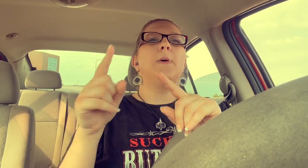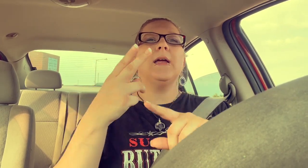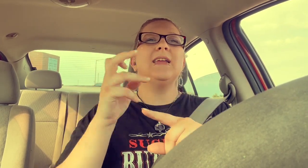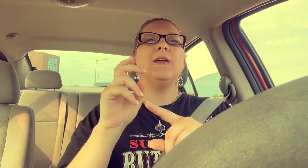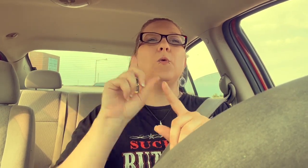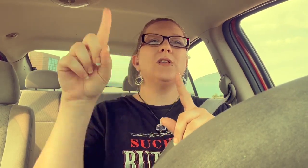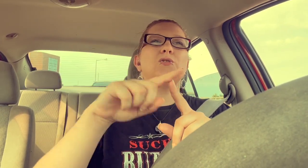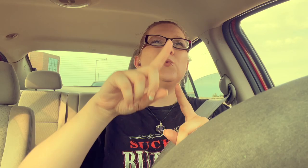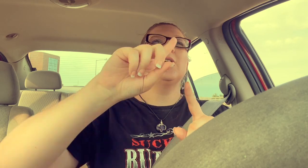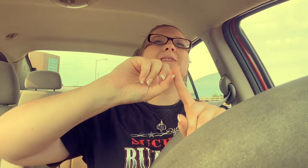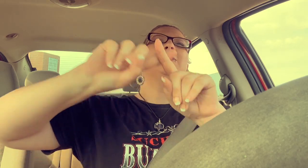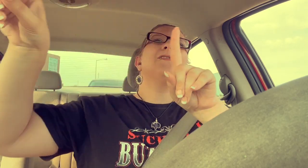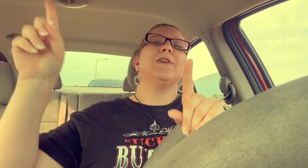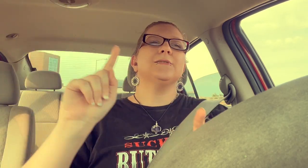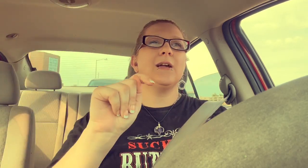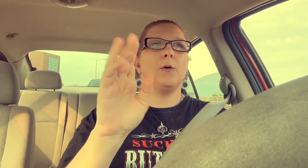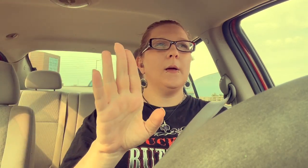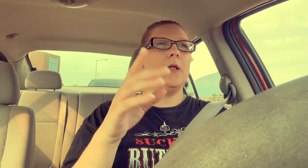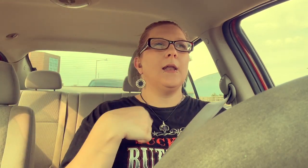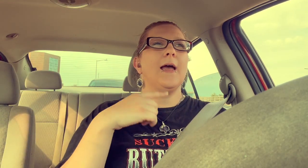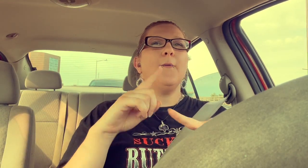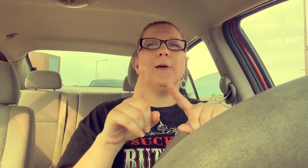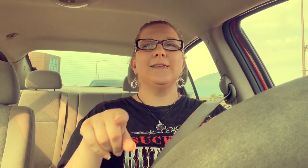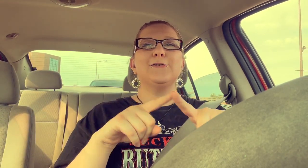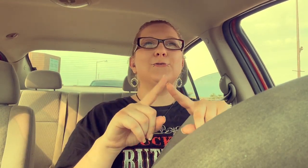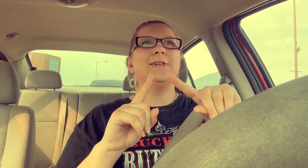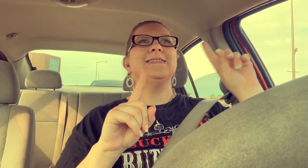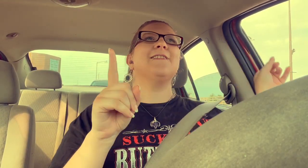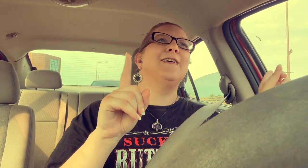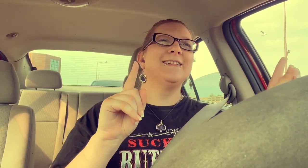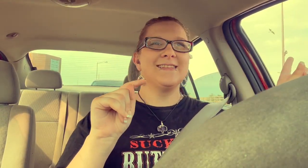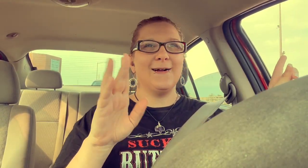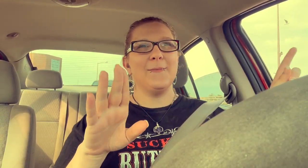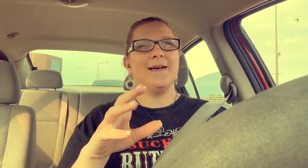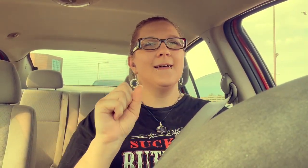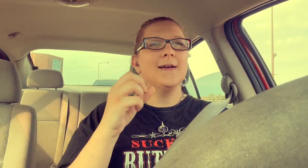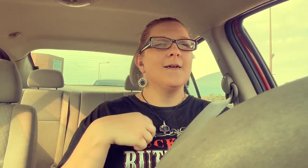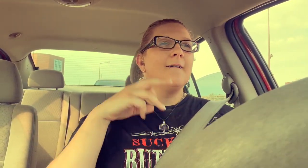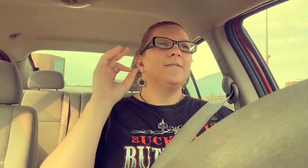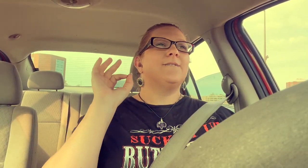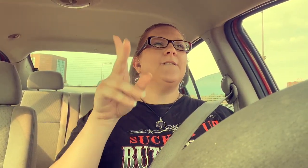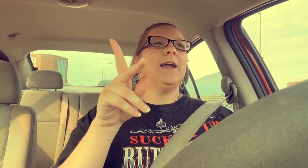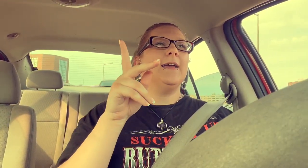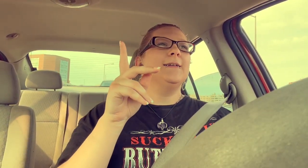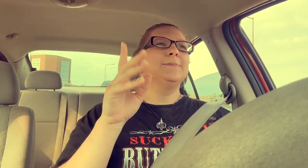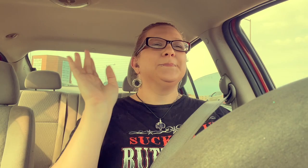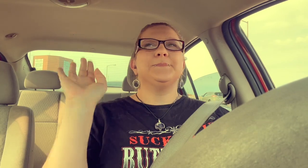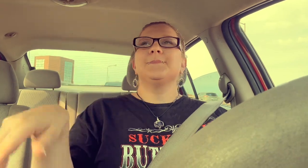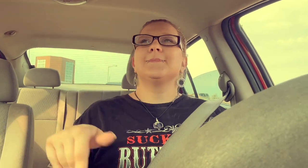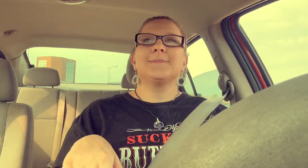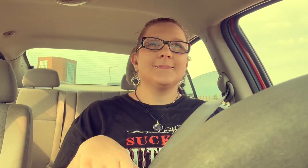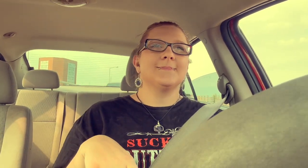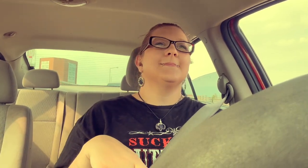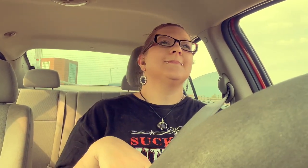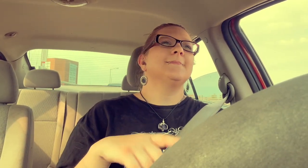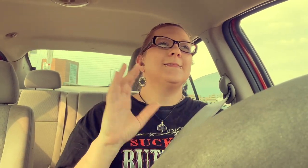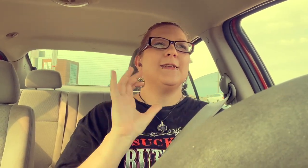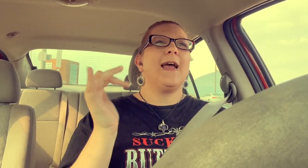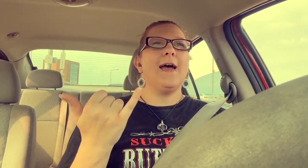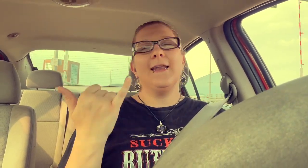he went to a different Taco Bell and I went to a different Taco Bell. Okay. So now